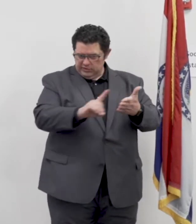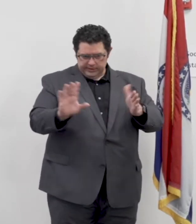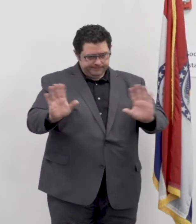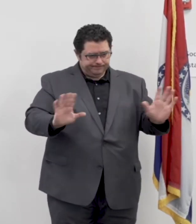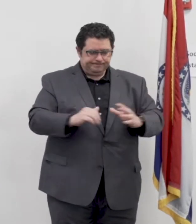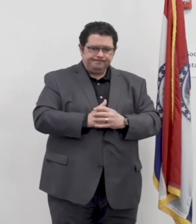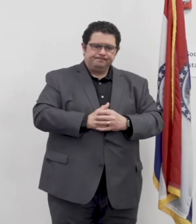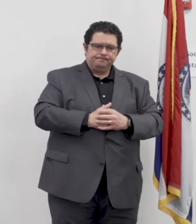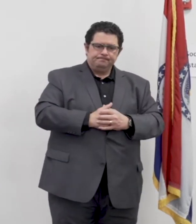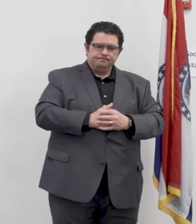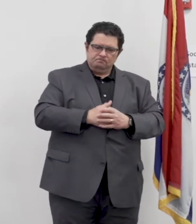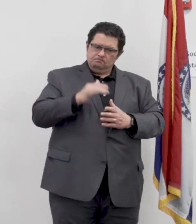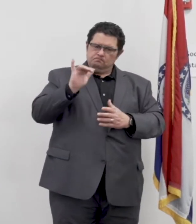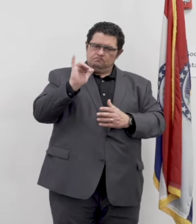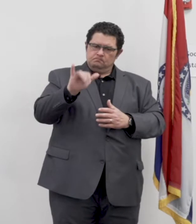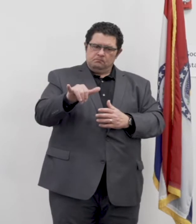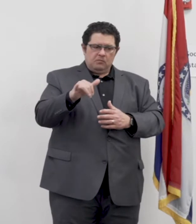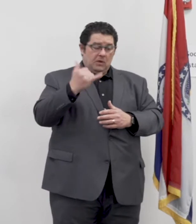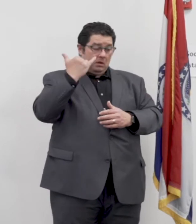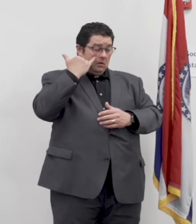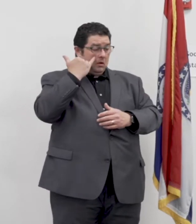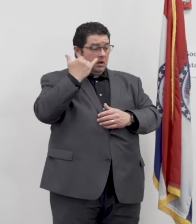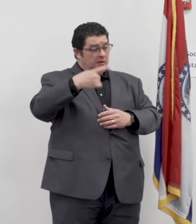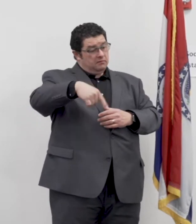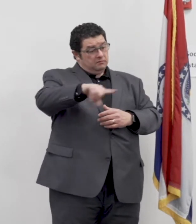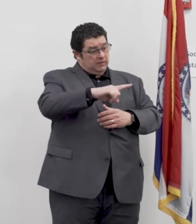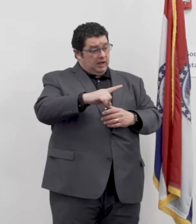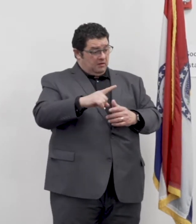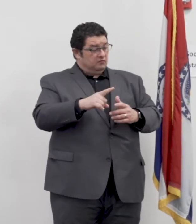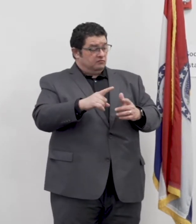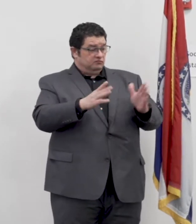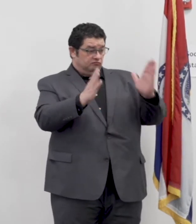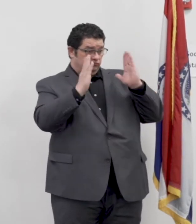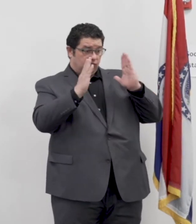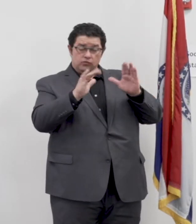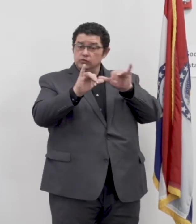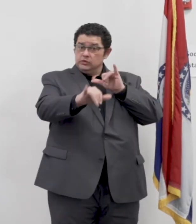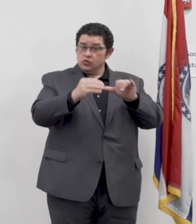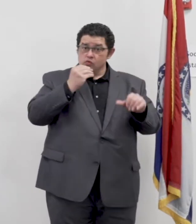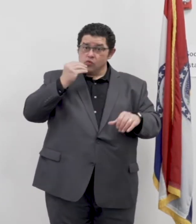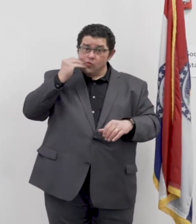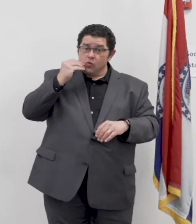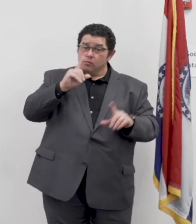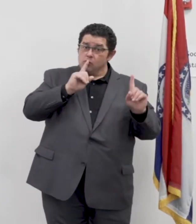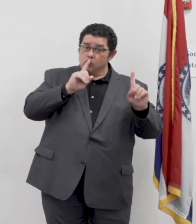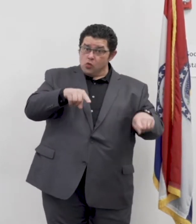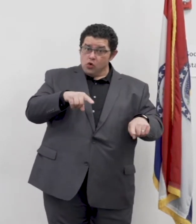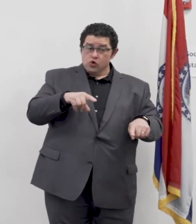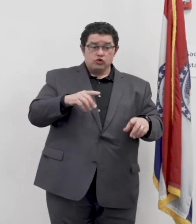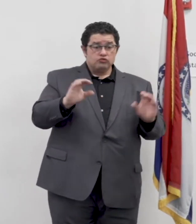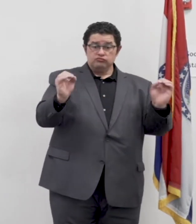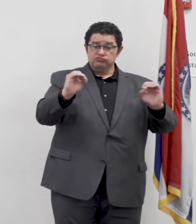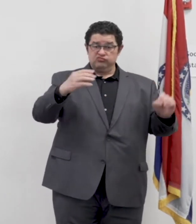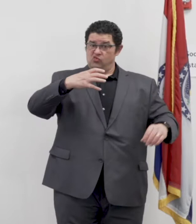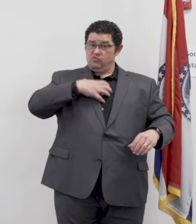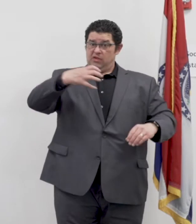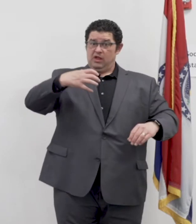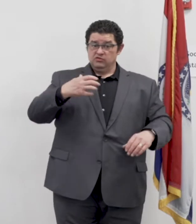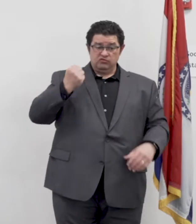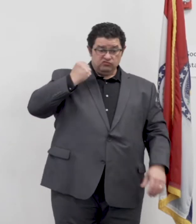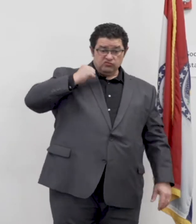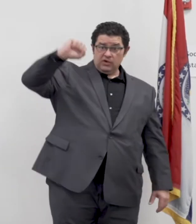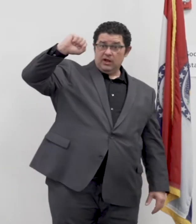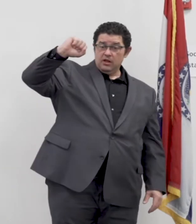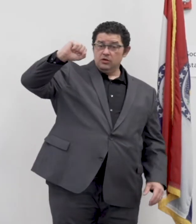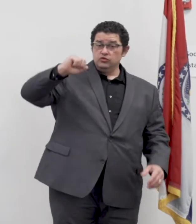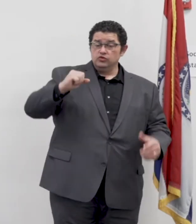good standing with St. Louis County if they are in compliance with our stay-at-home order, and there is no complaints of retaliation for anyone